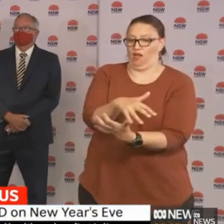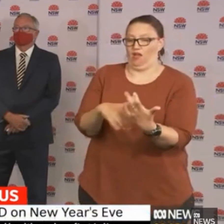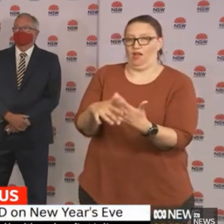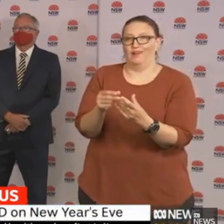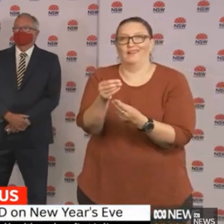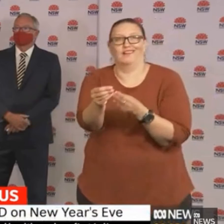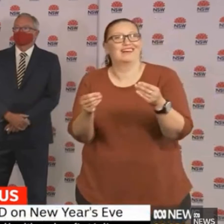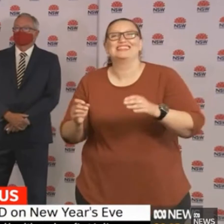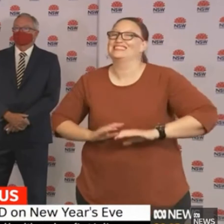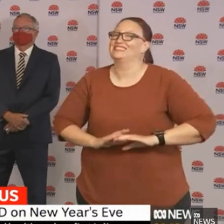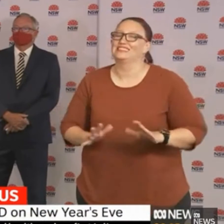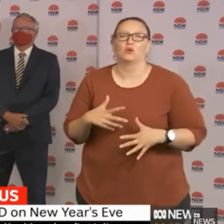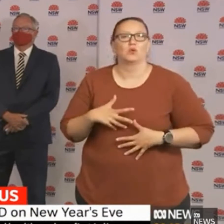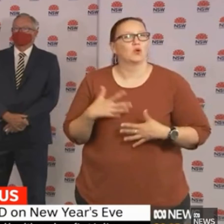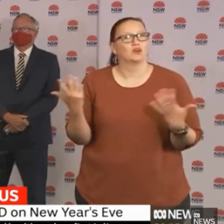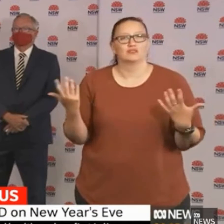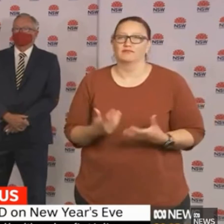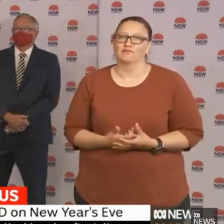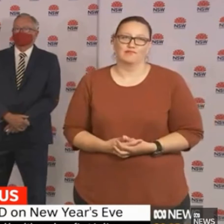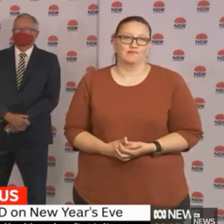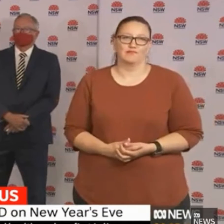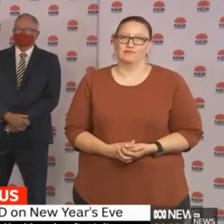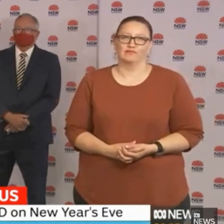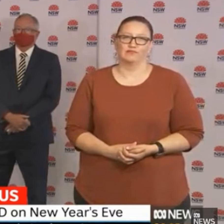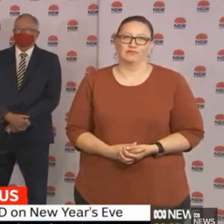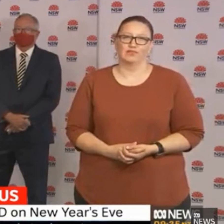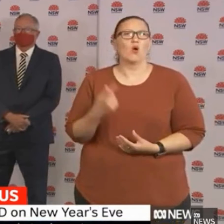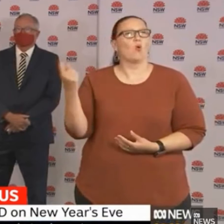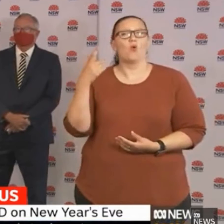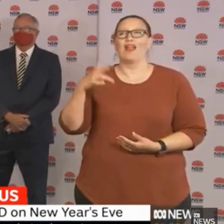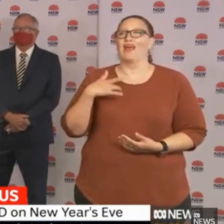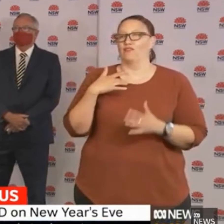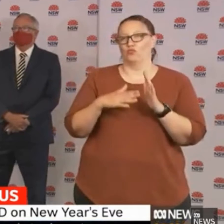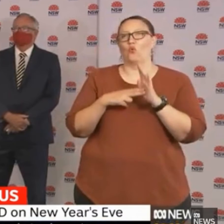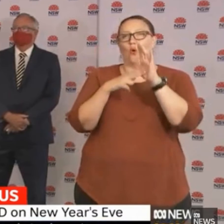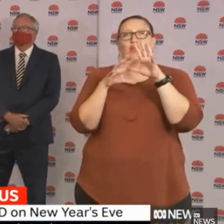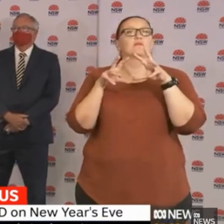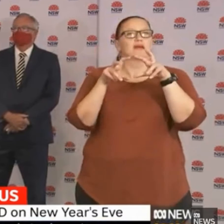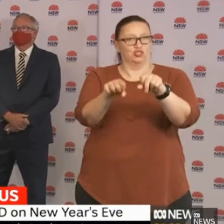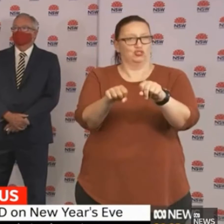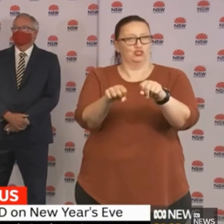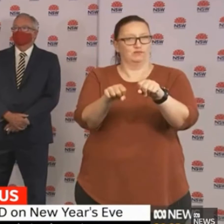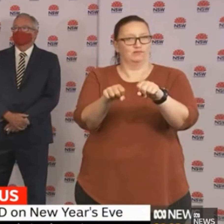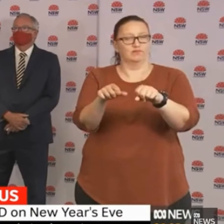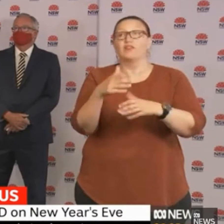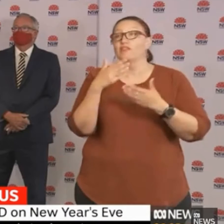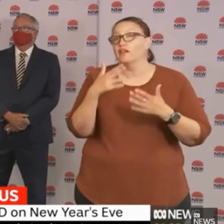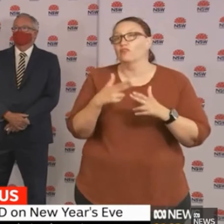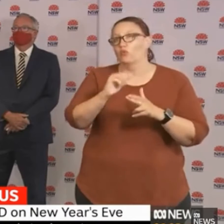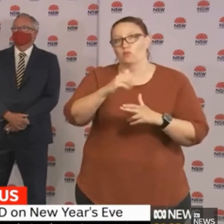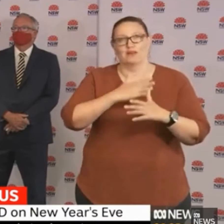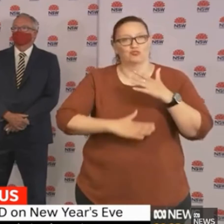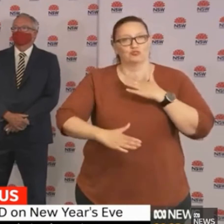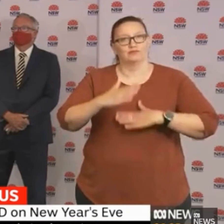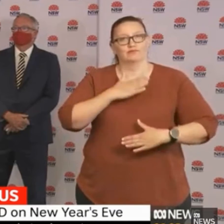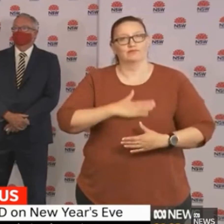for Greater Sydney moving forward in terms of the restrictions. For the Northern Beaches community, firstly, can we thank you all for your patience, and of